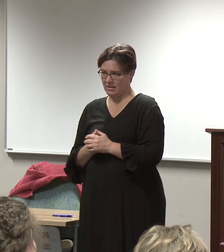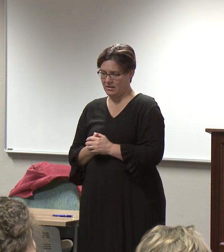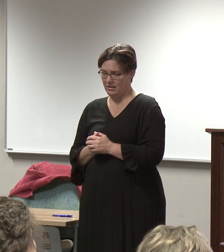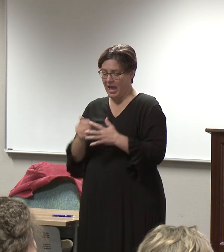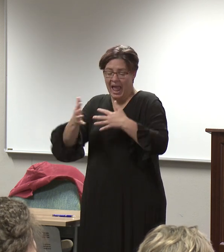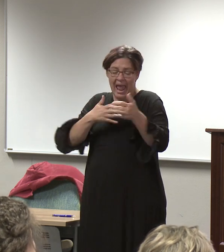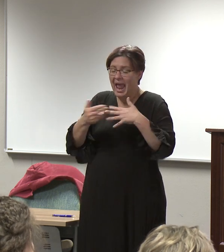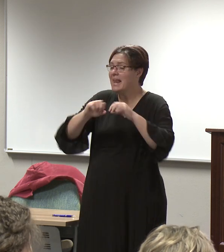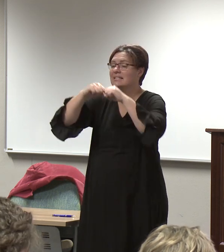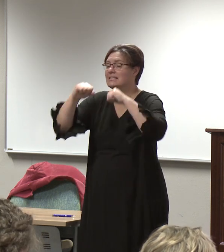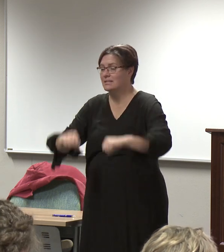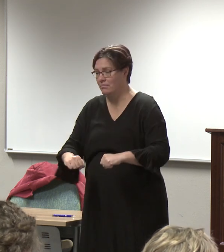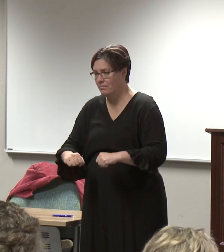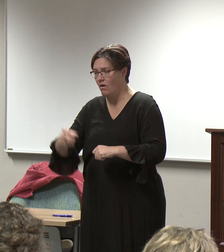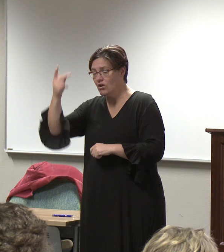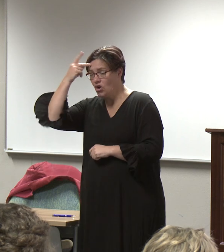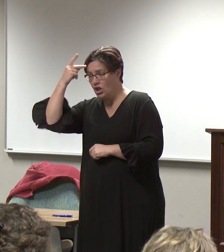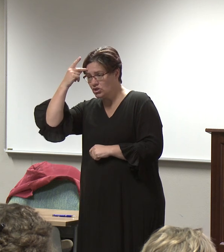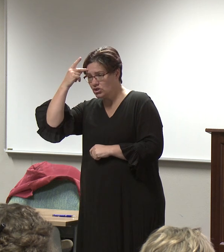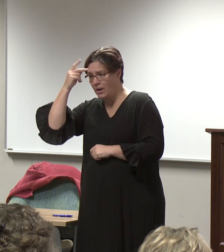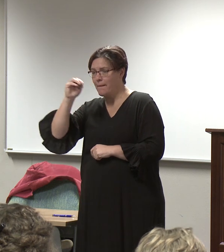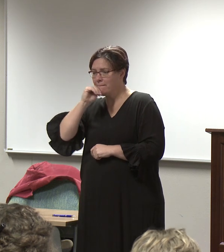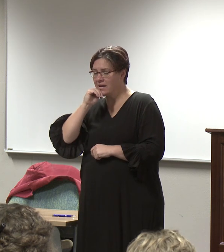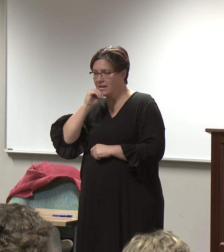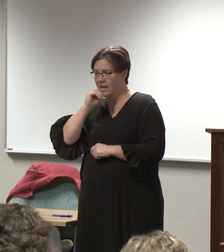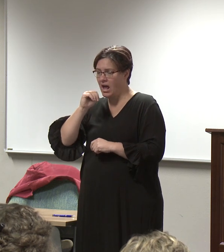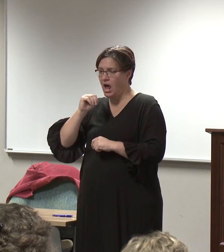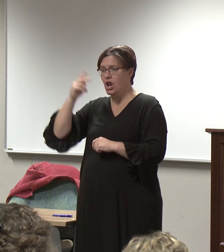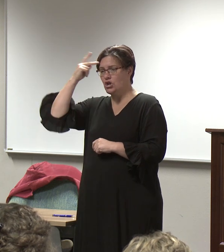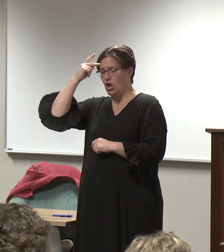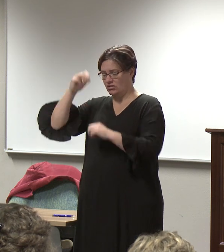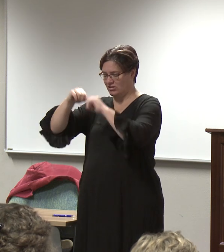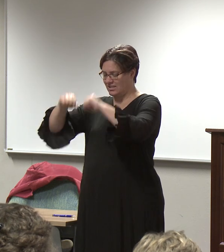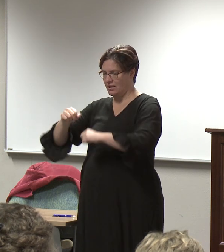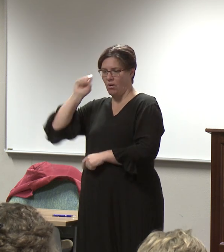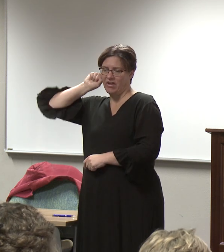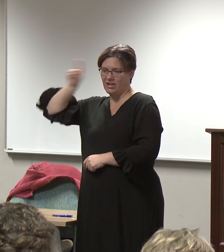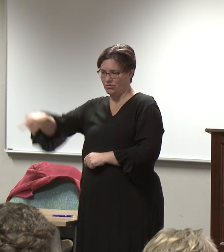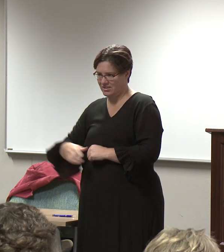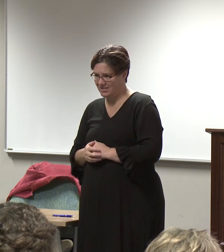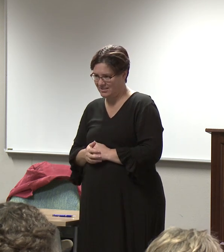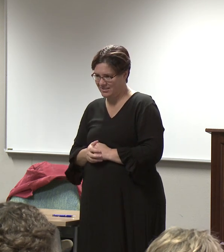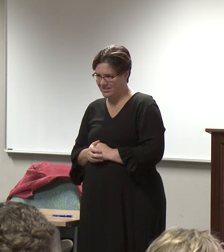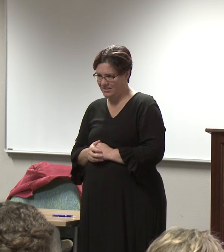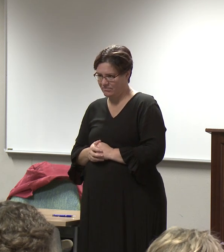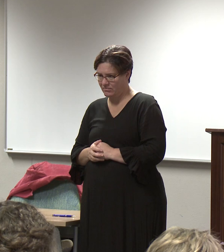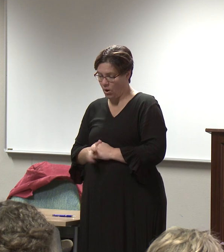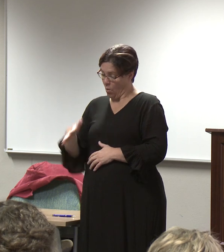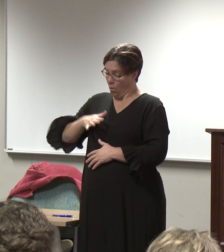system of knowledge is a system of ignorance. When we try to teach our